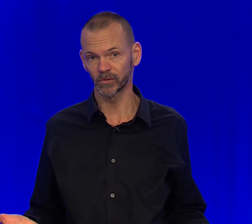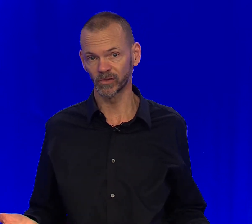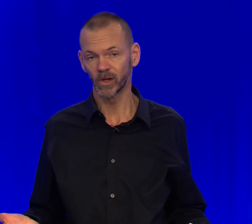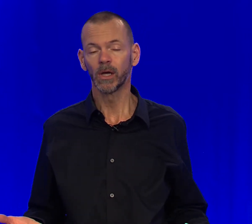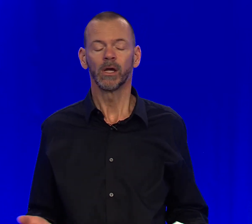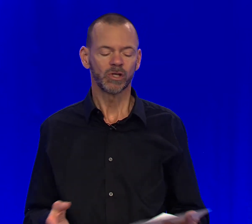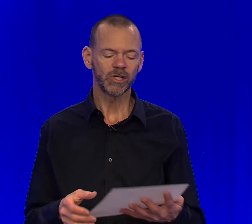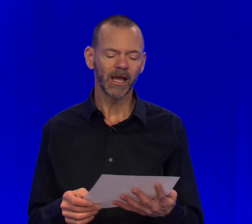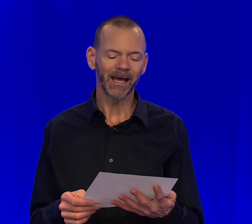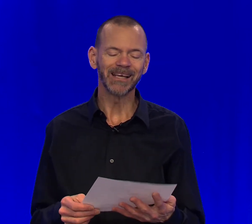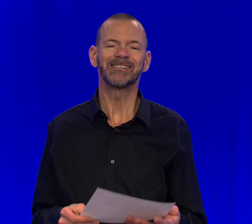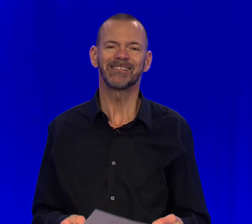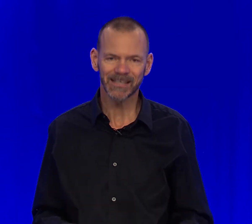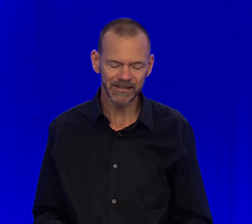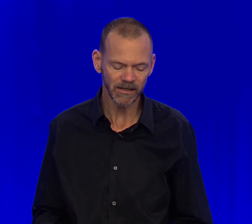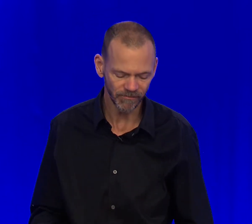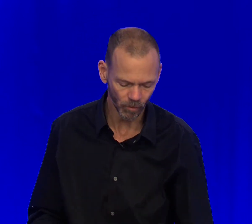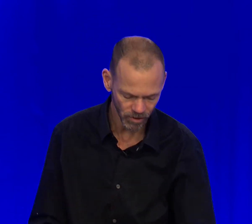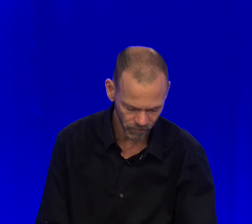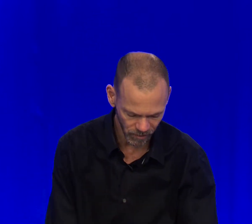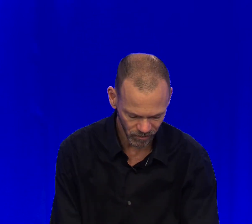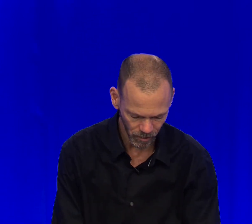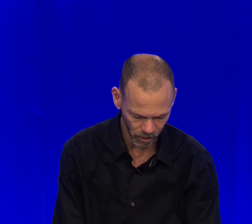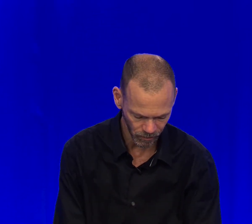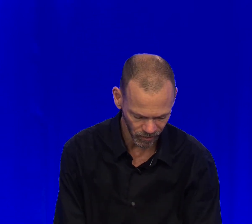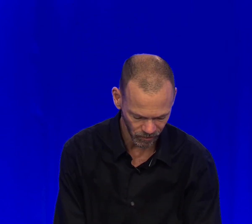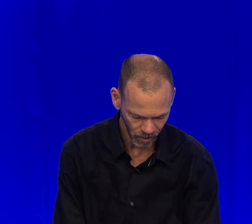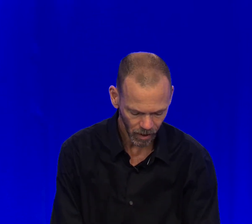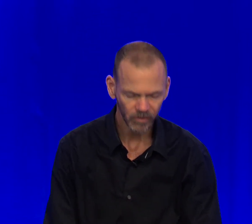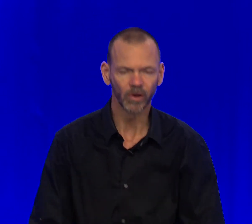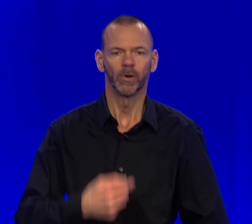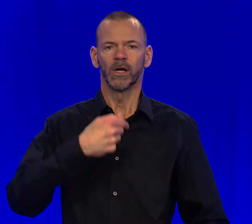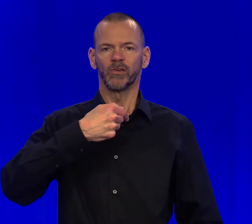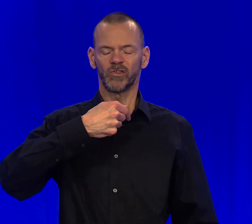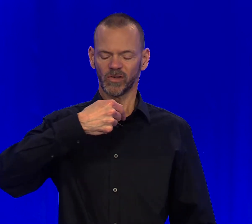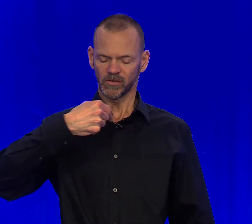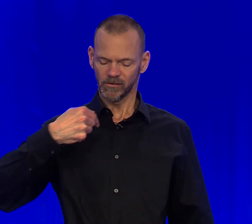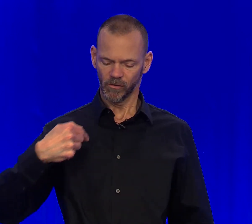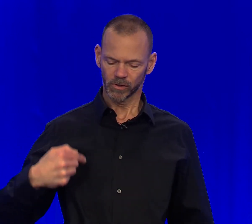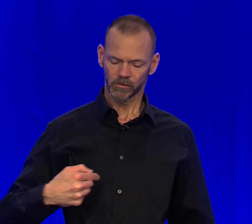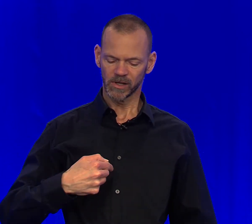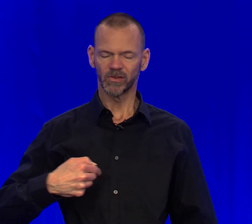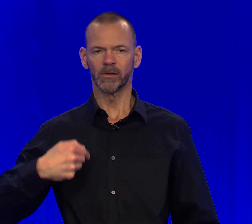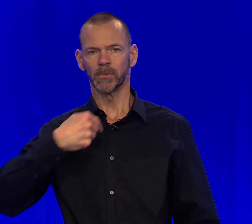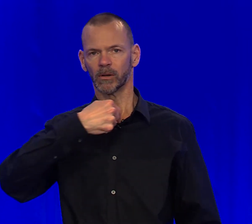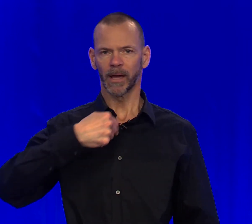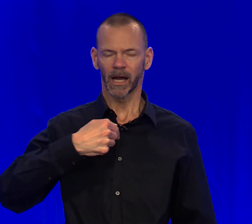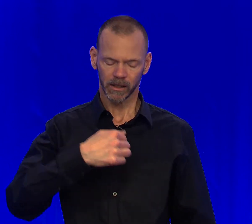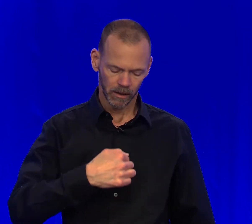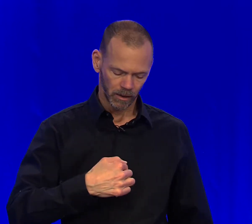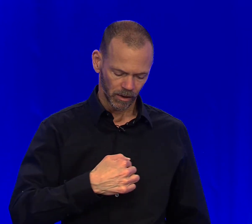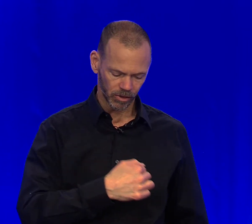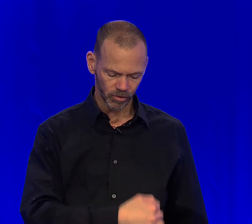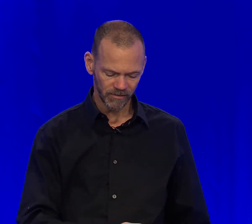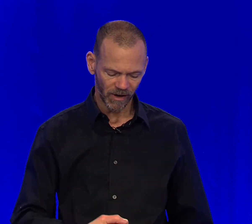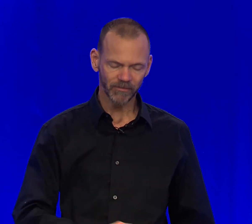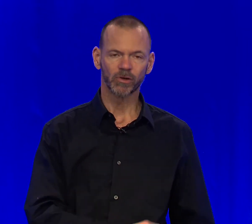scoliosis. She had a 64-degree scoliosis. So 64 degrees in the middle back,